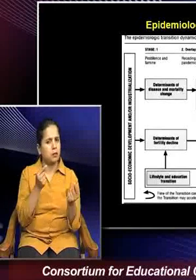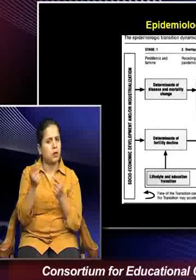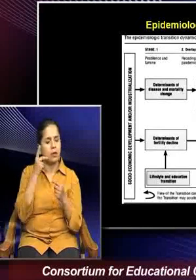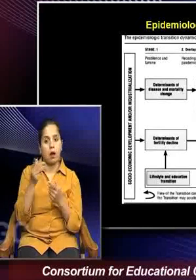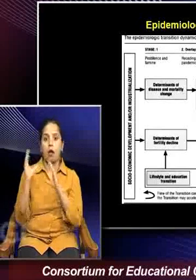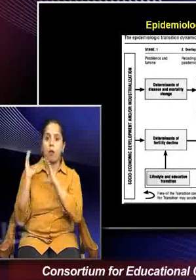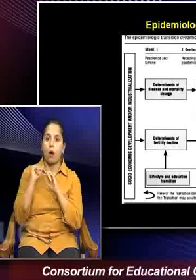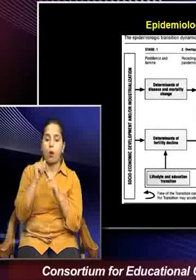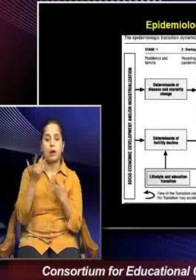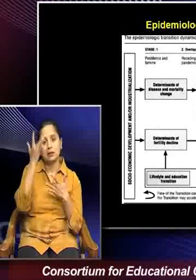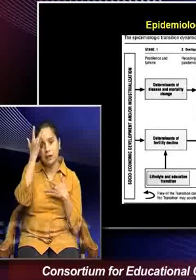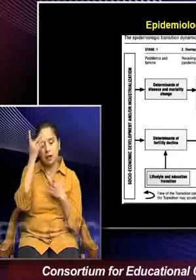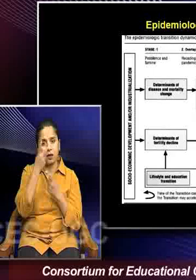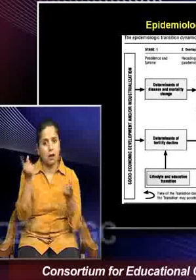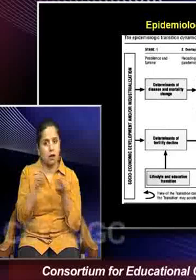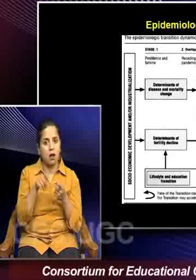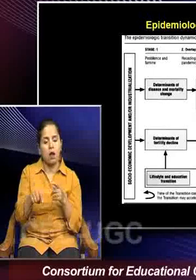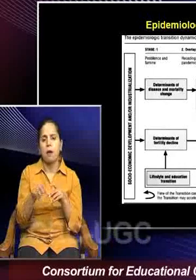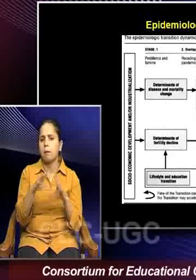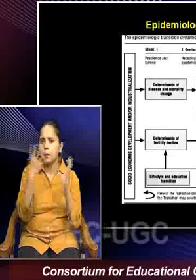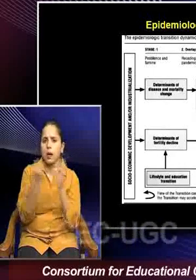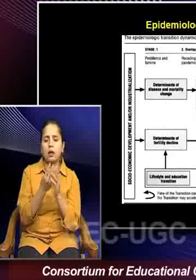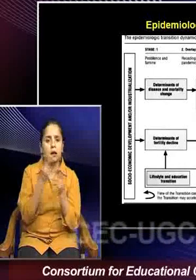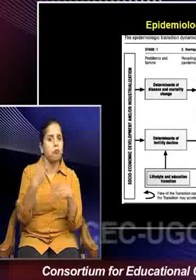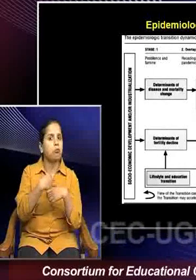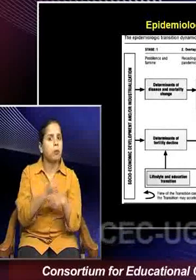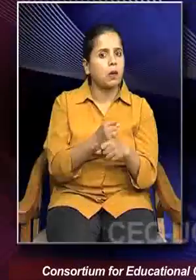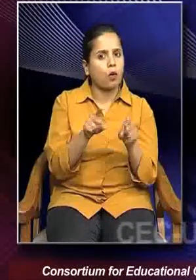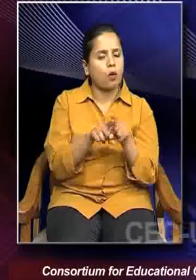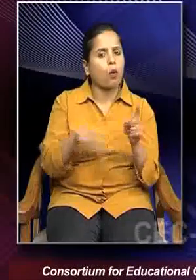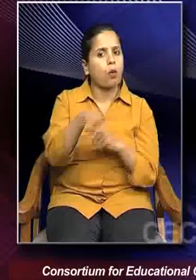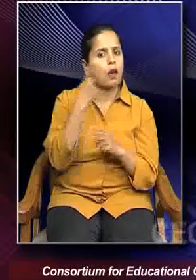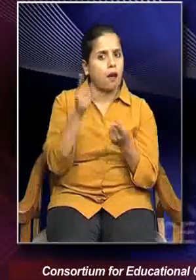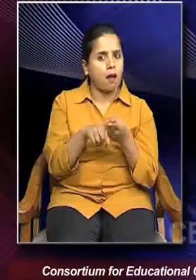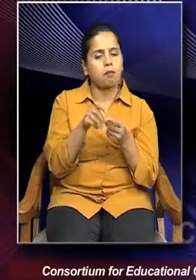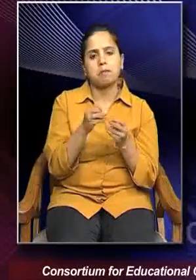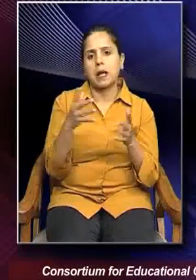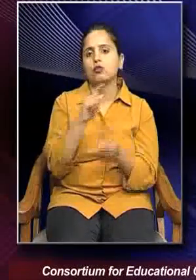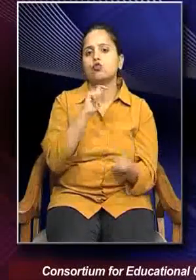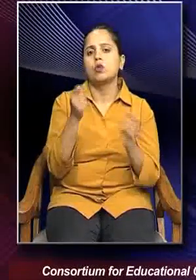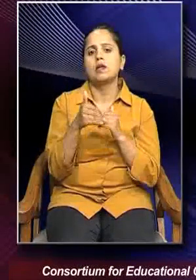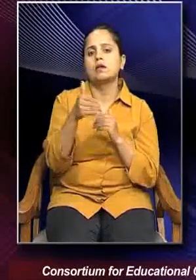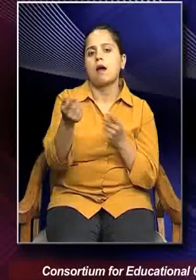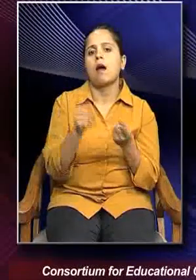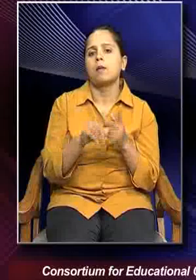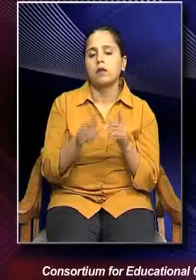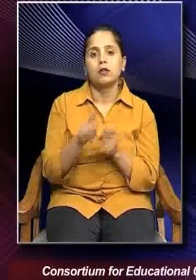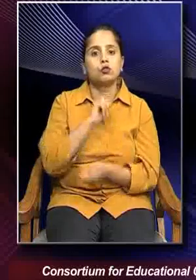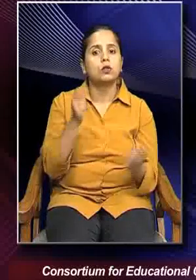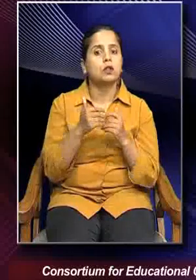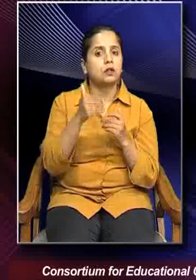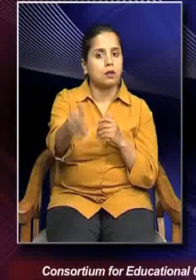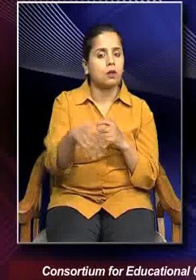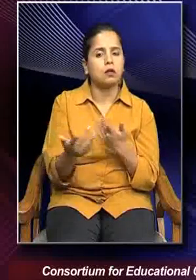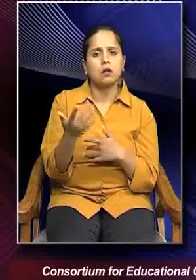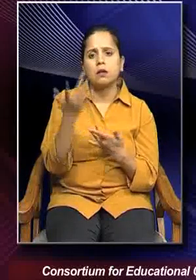of diseases and the composition of diseases also undergoes significant change. So the change happens from infectious